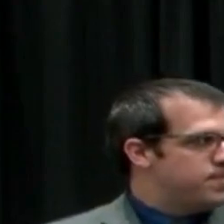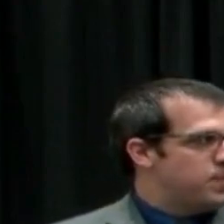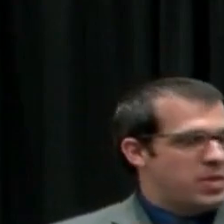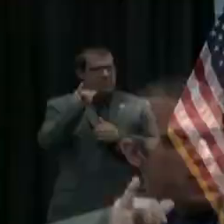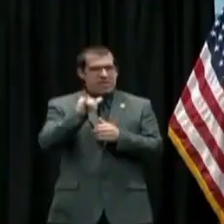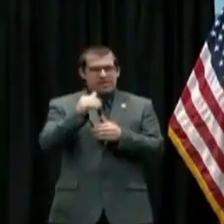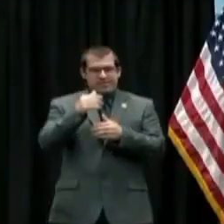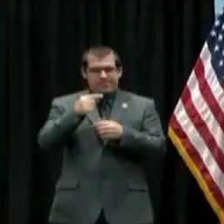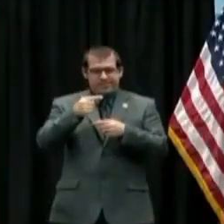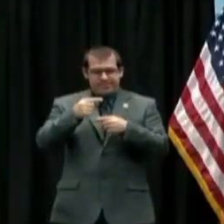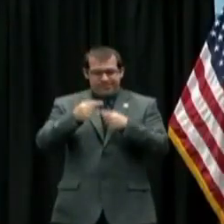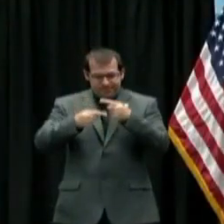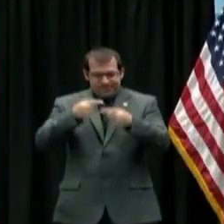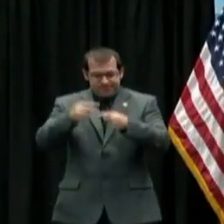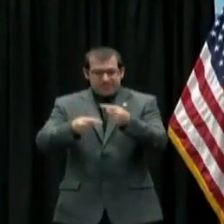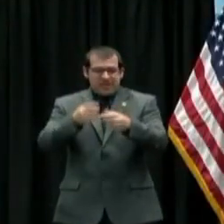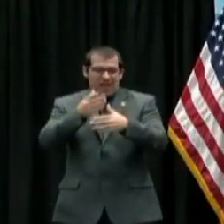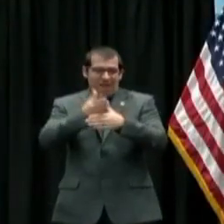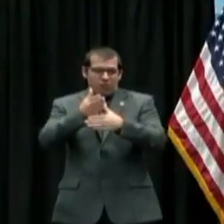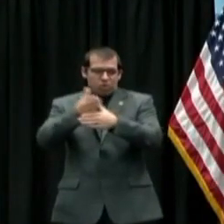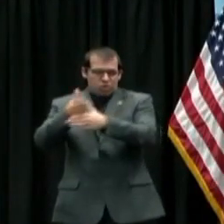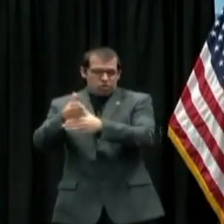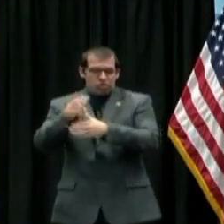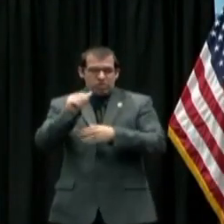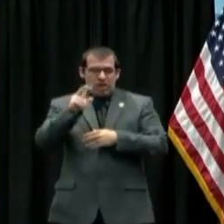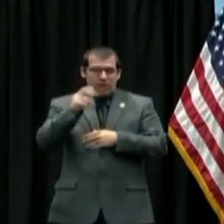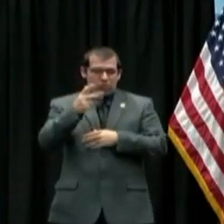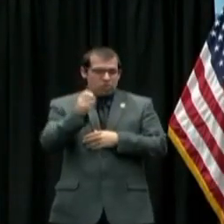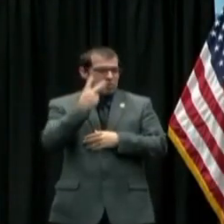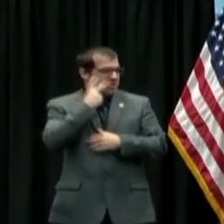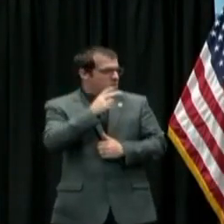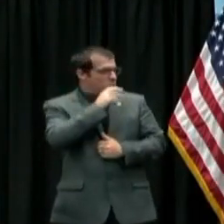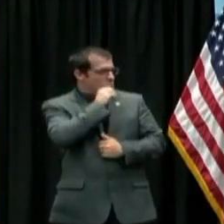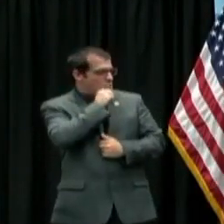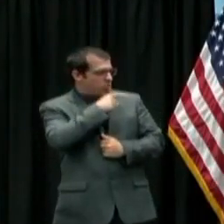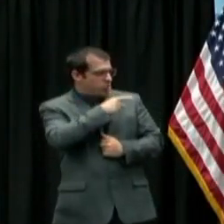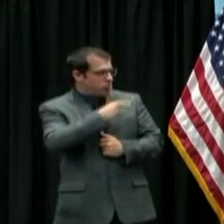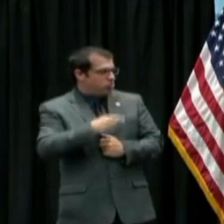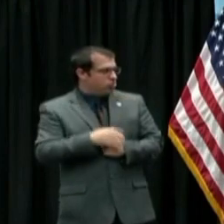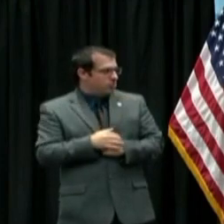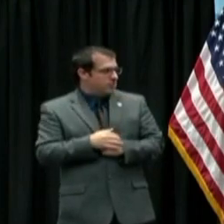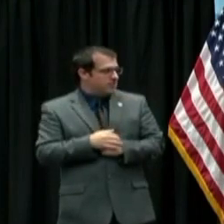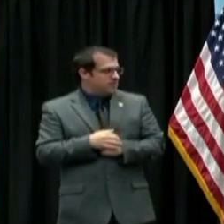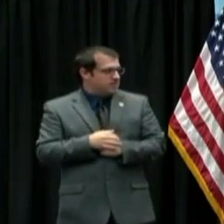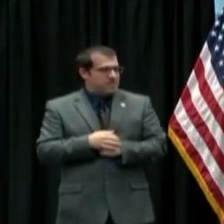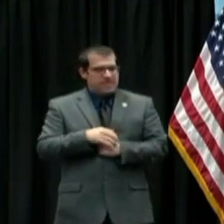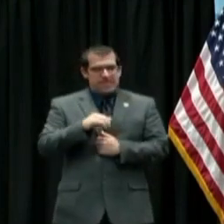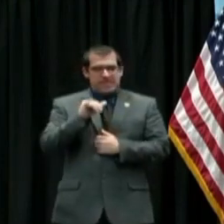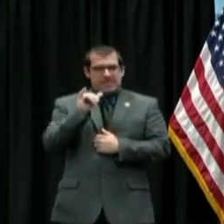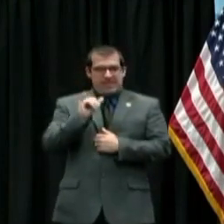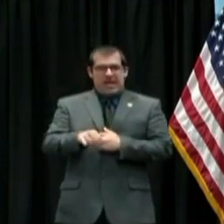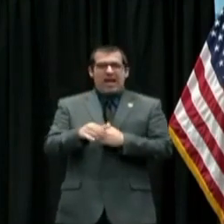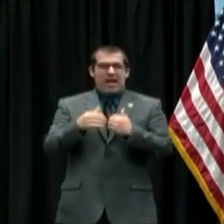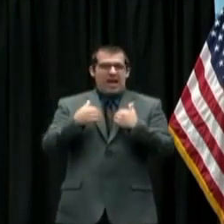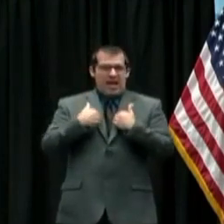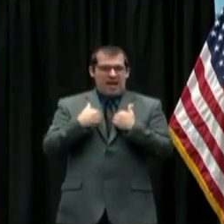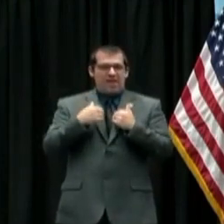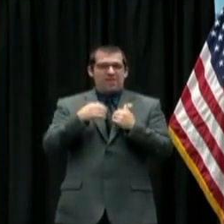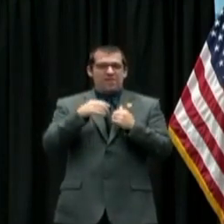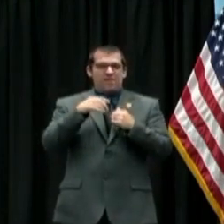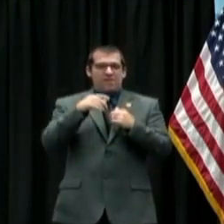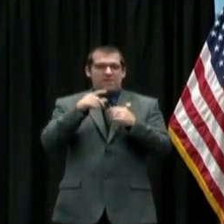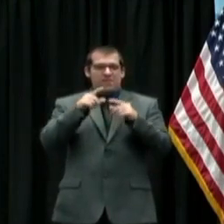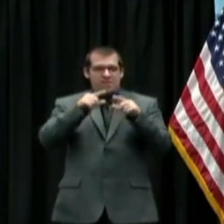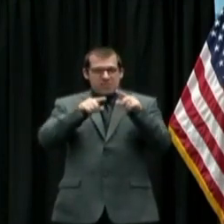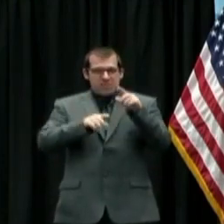average, which just goes to show you again the orange line that has us